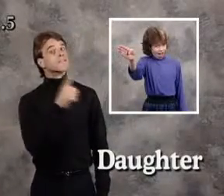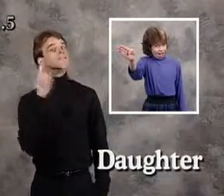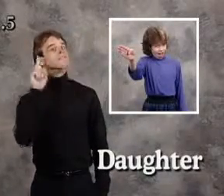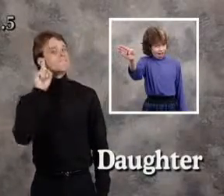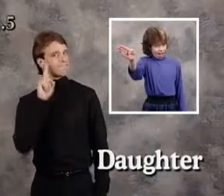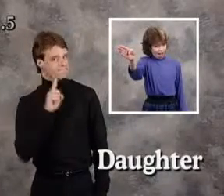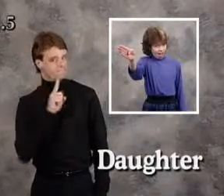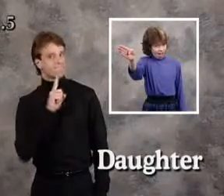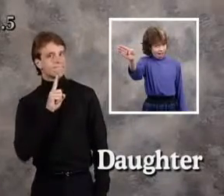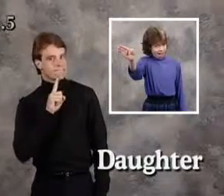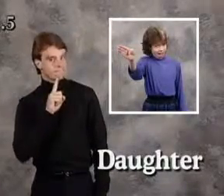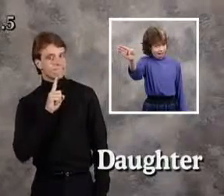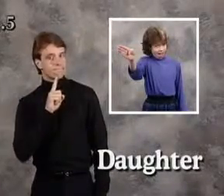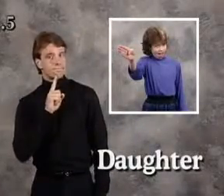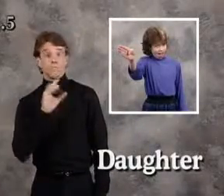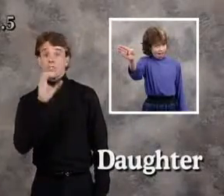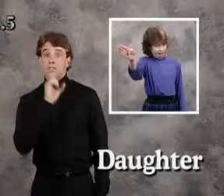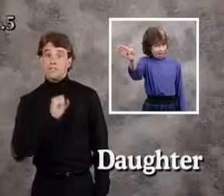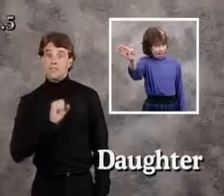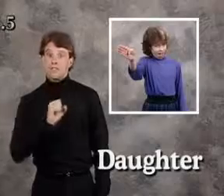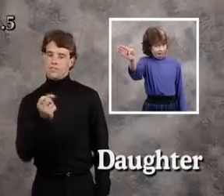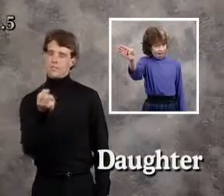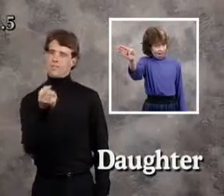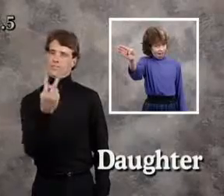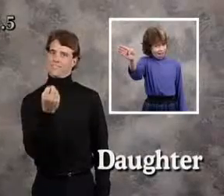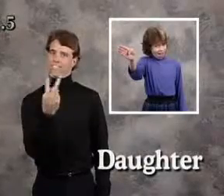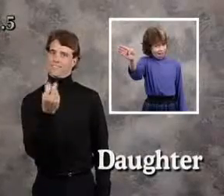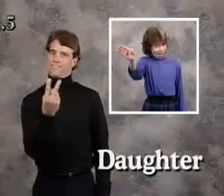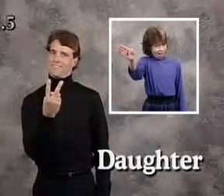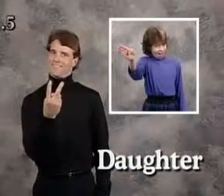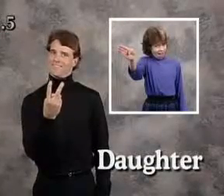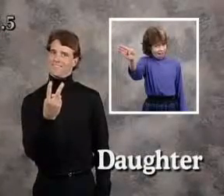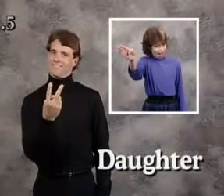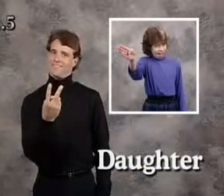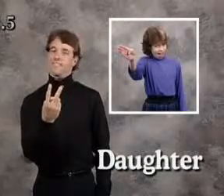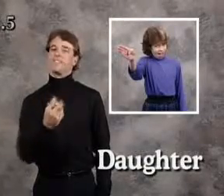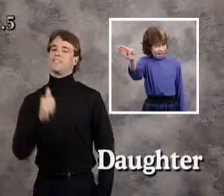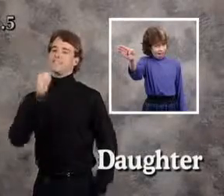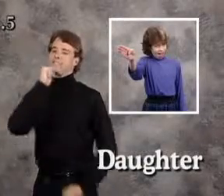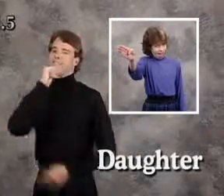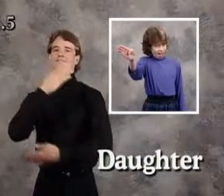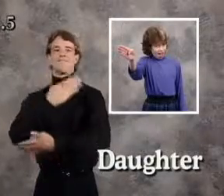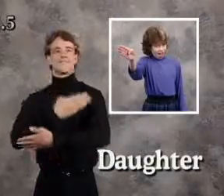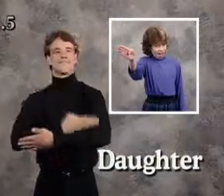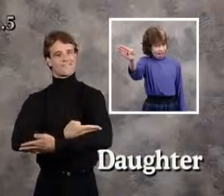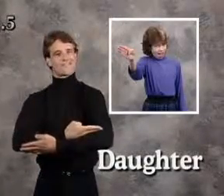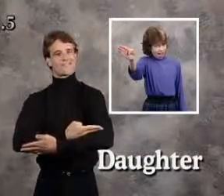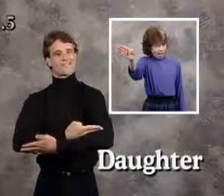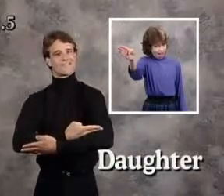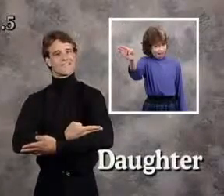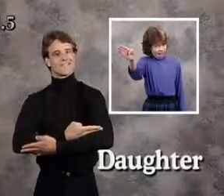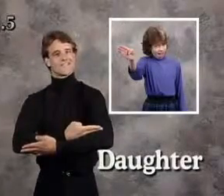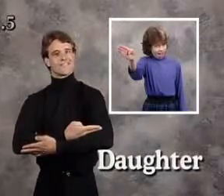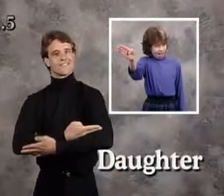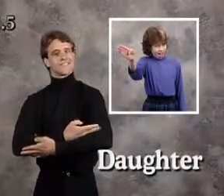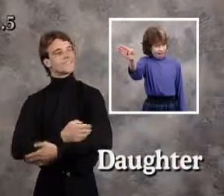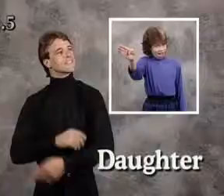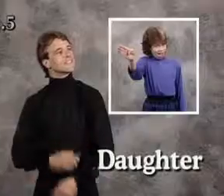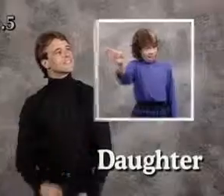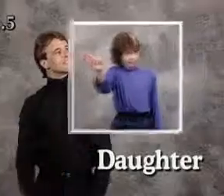Anna is deaf. She is 12 years old. She is the daughter.